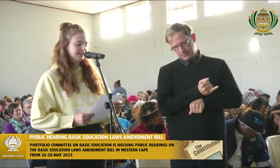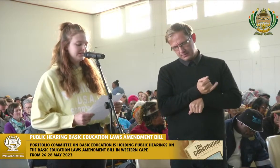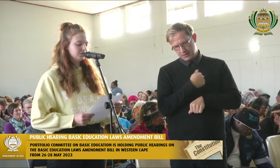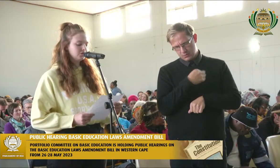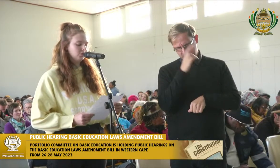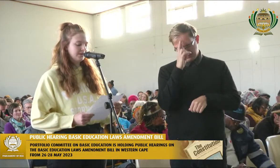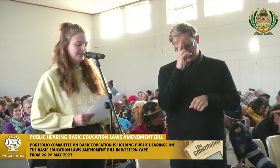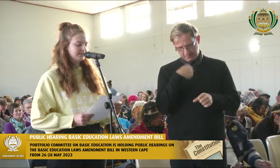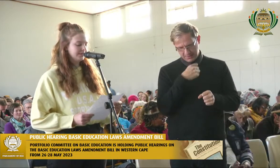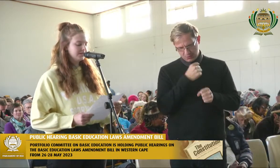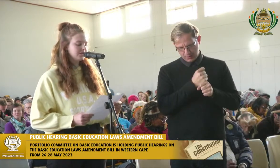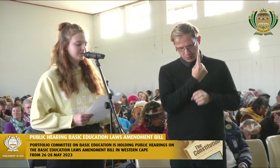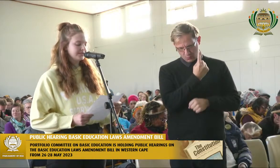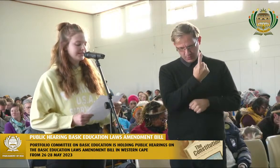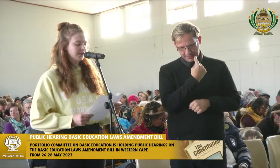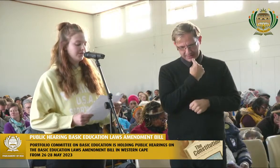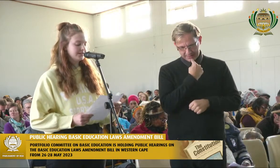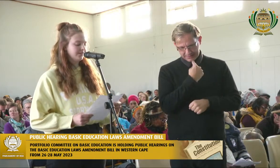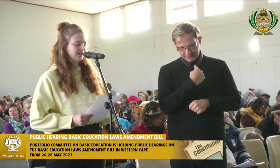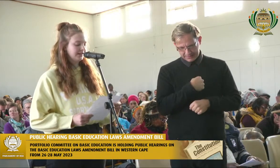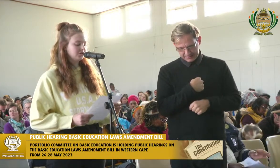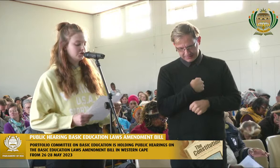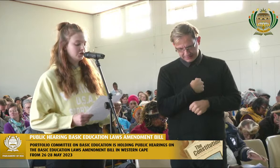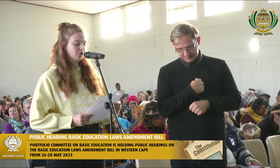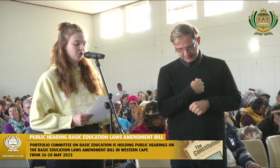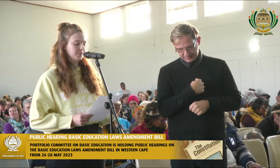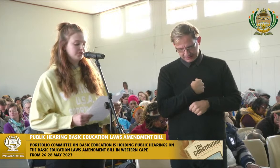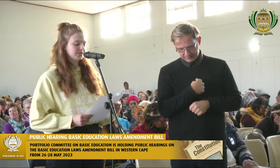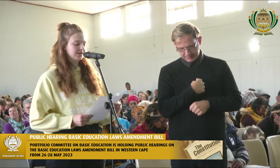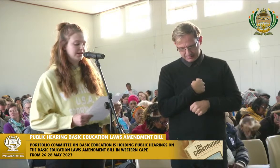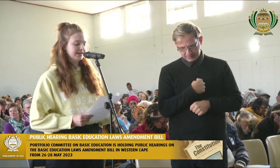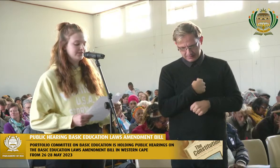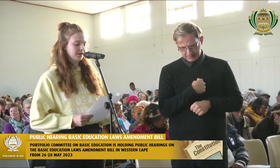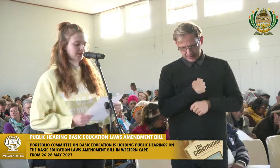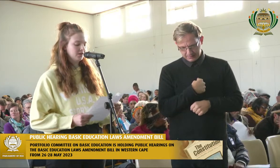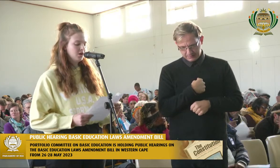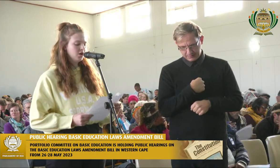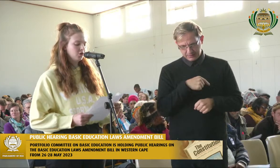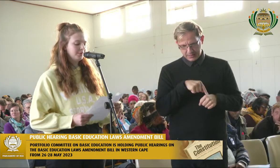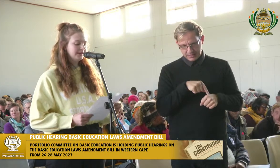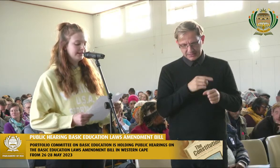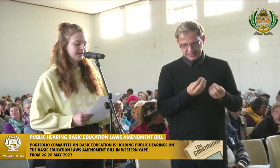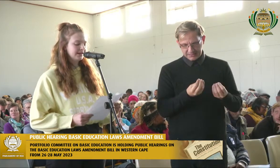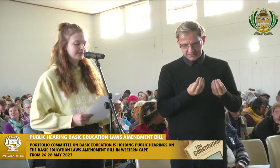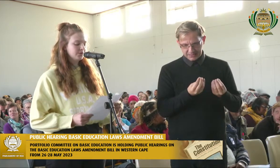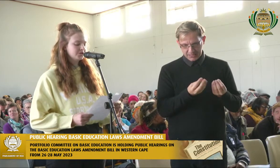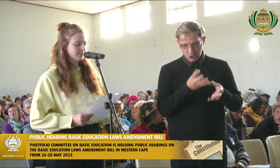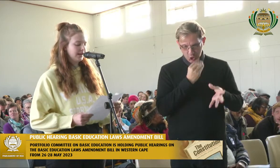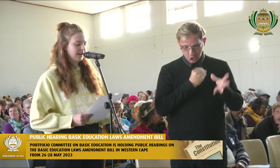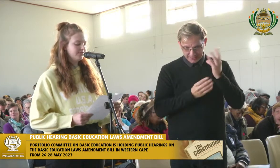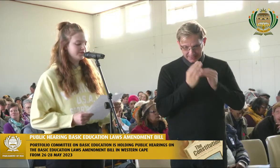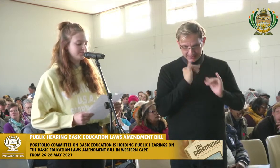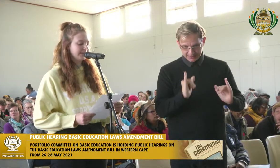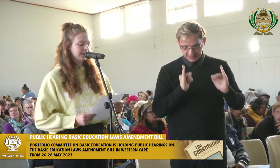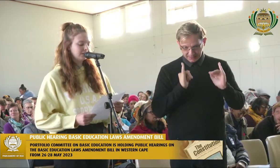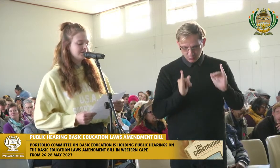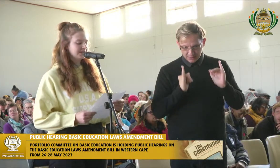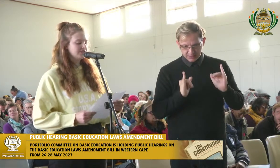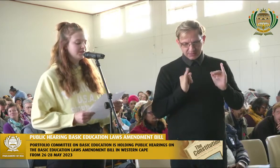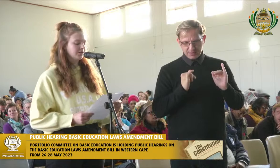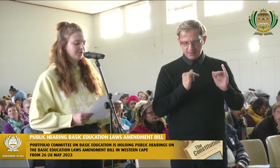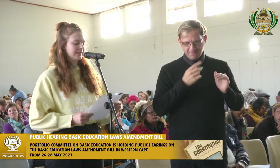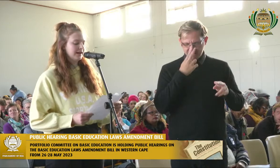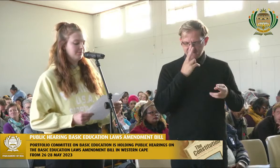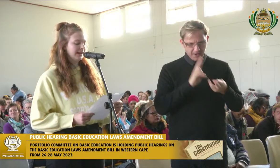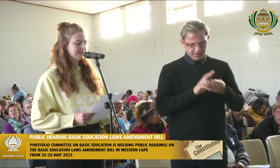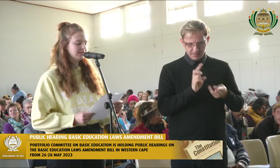grade one, my teacher told me that speeches was a serious event and should not be considered as fun, completely extinguishing my love of speaking to